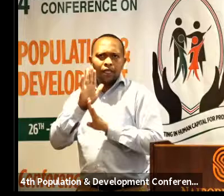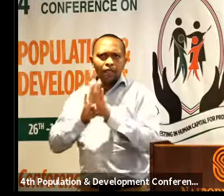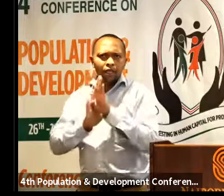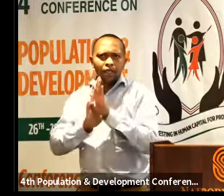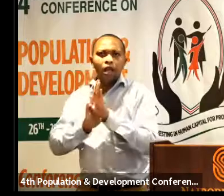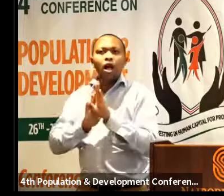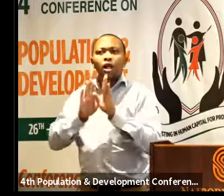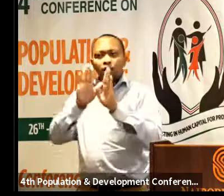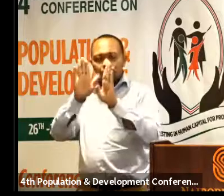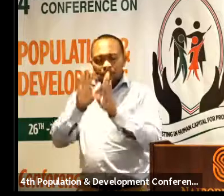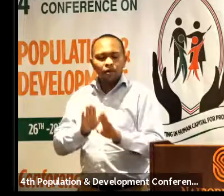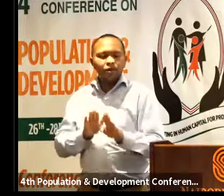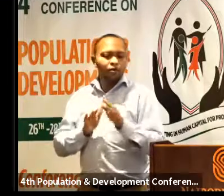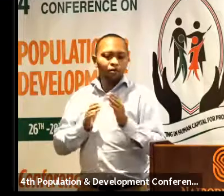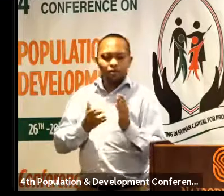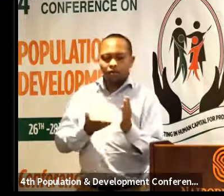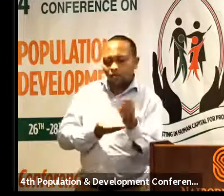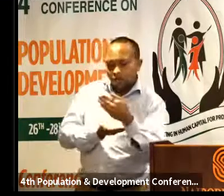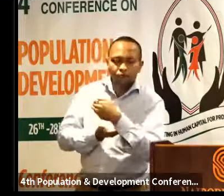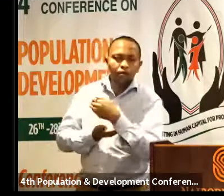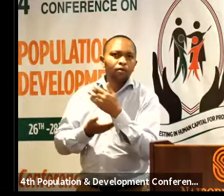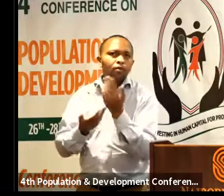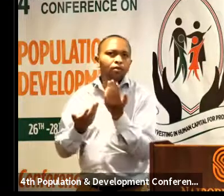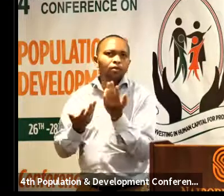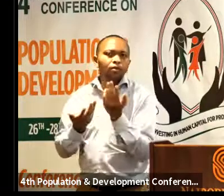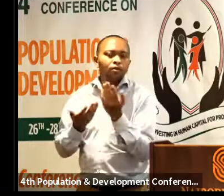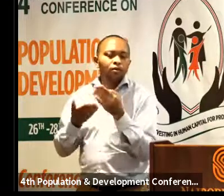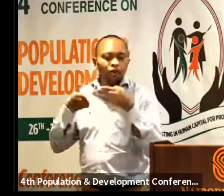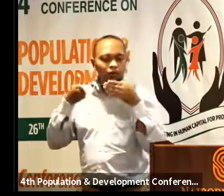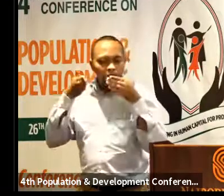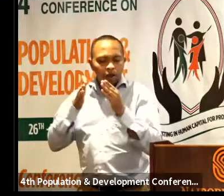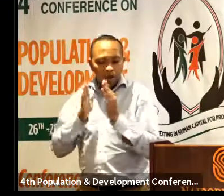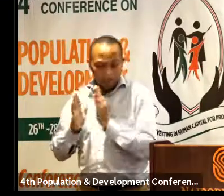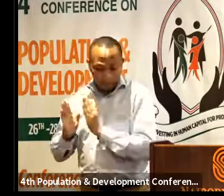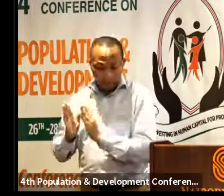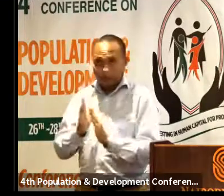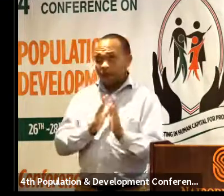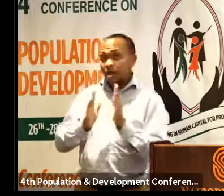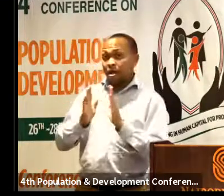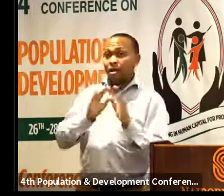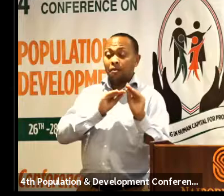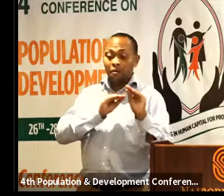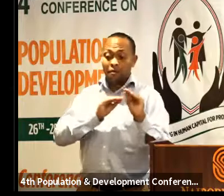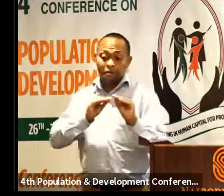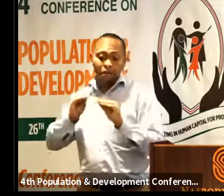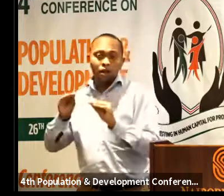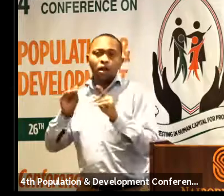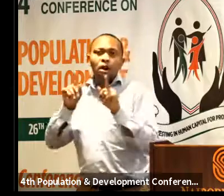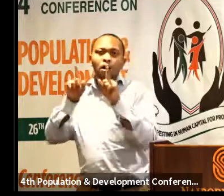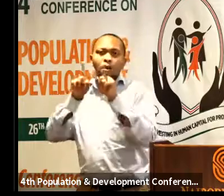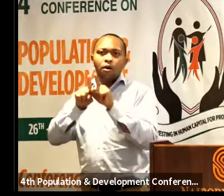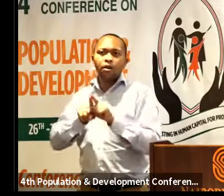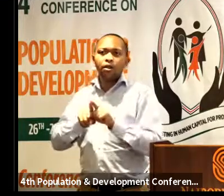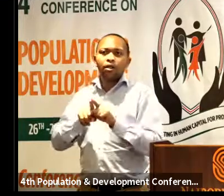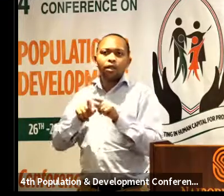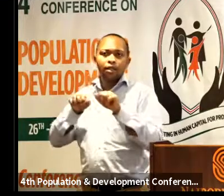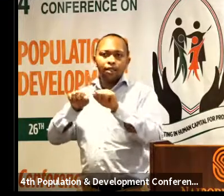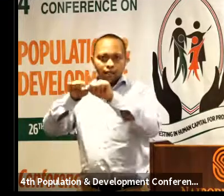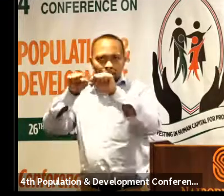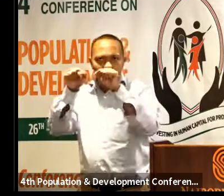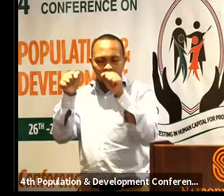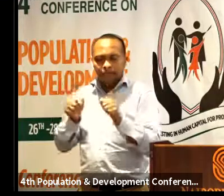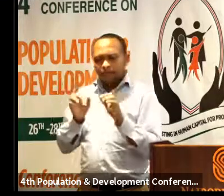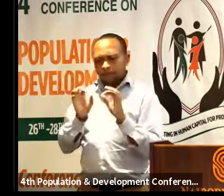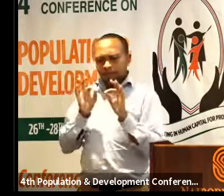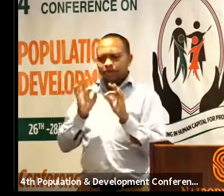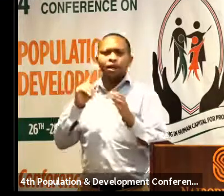invest in planning for mobility and having modern systems of being able to capture